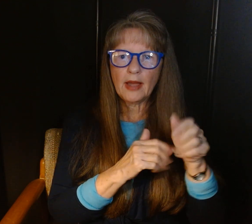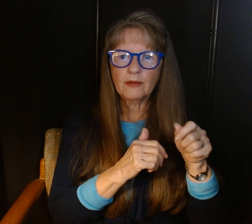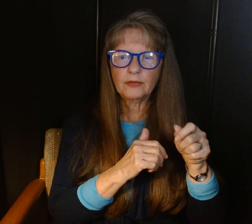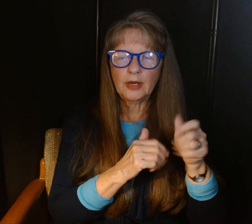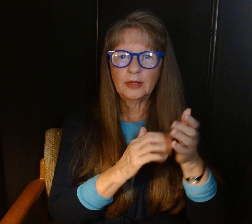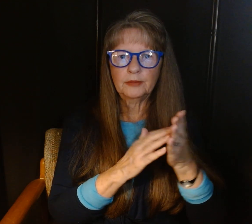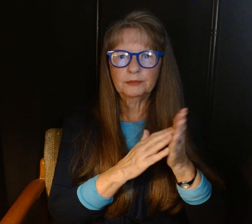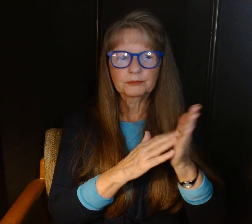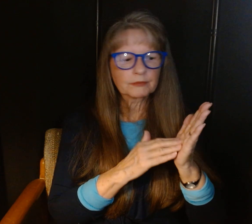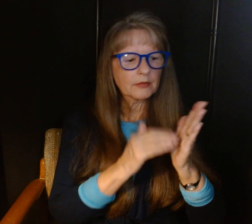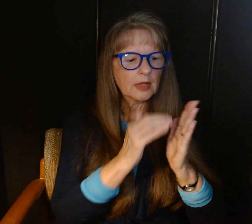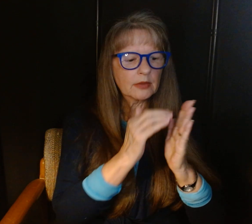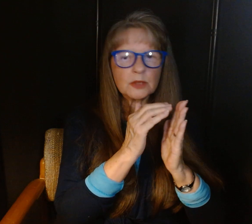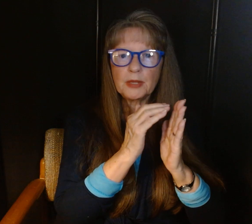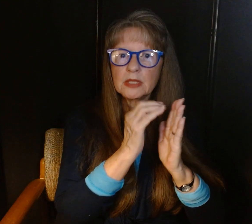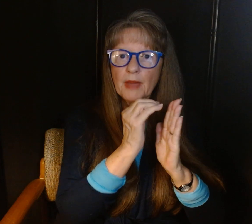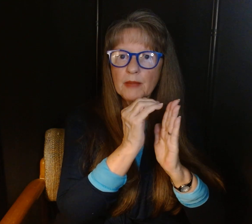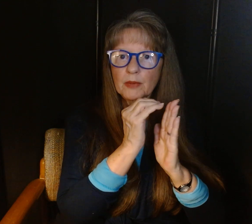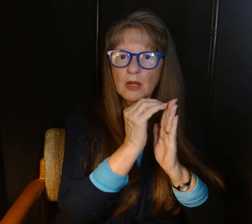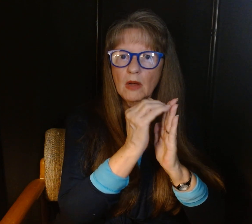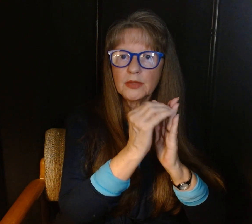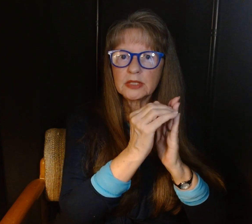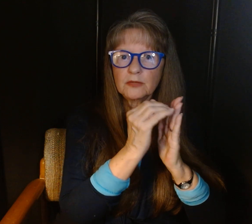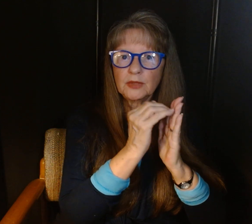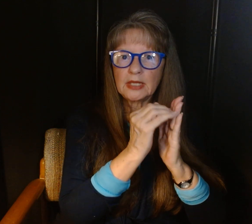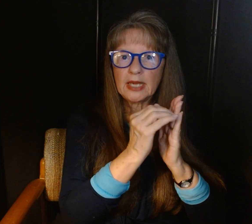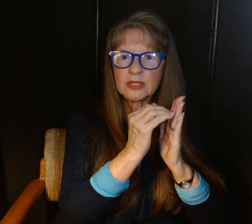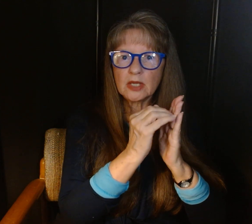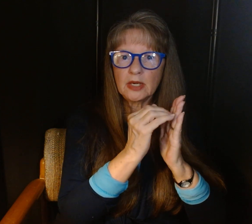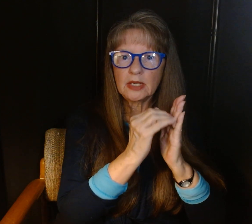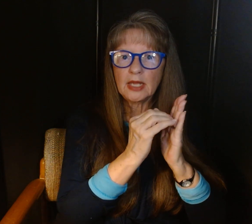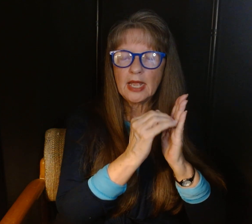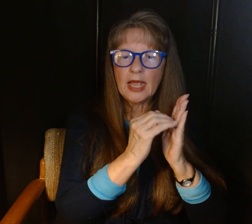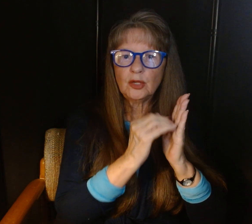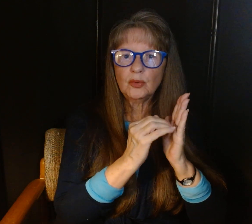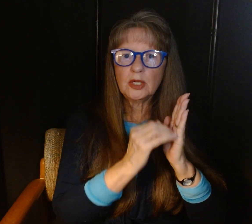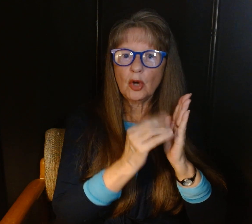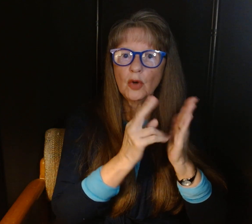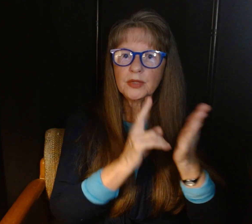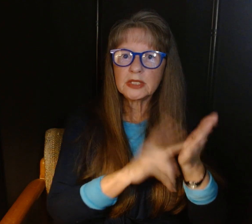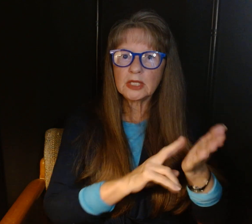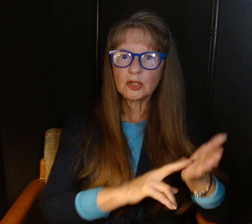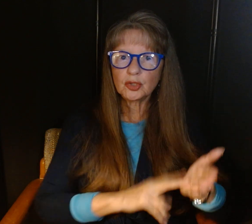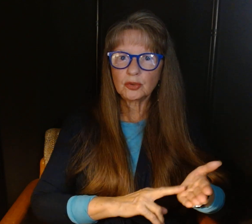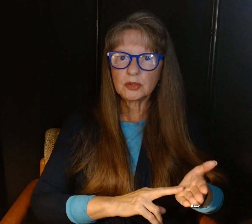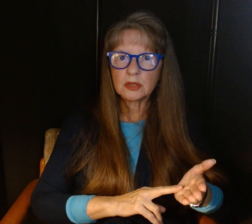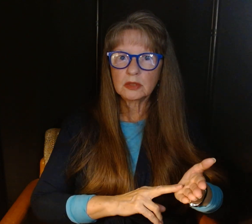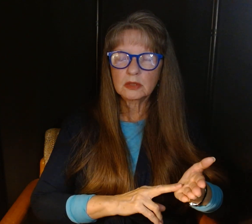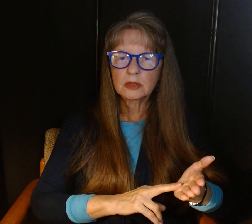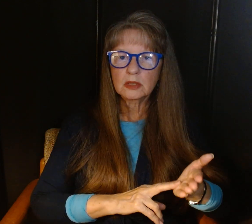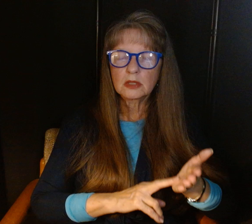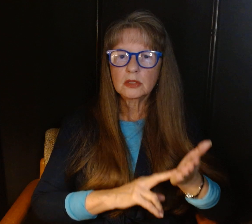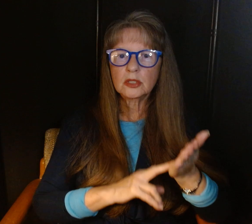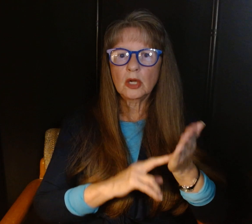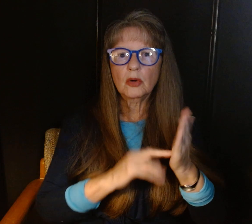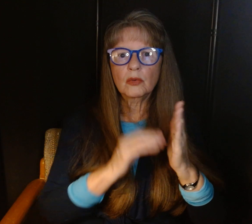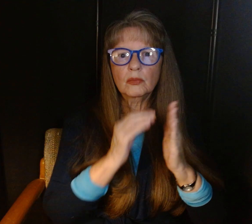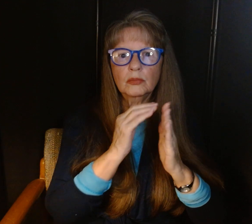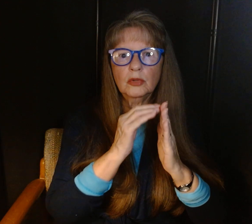have this piece of paper with all these different lines on it, and you need all these signatures. So,